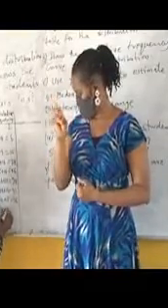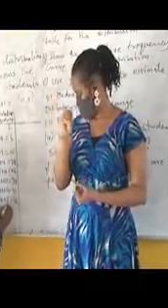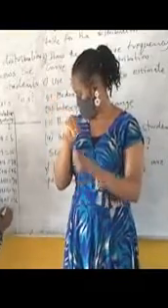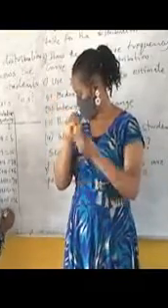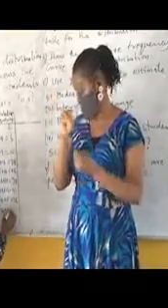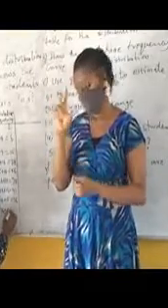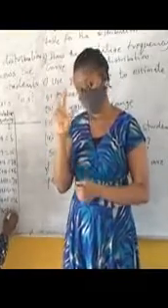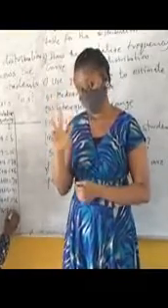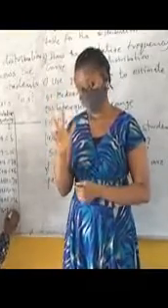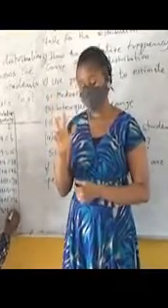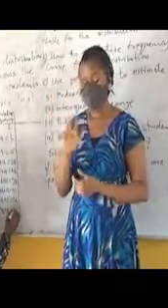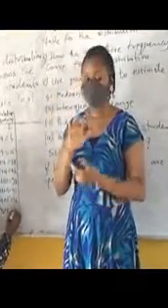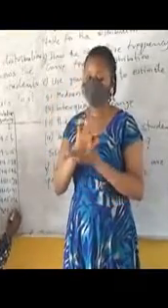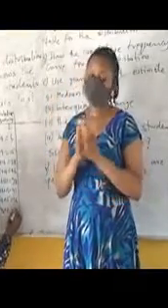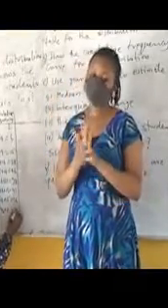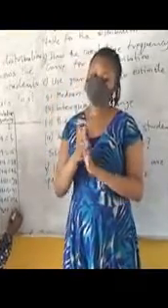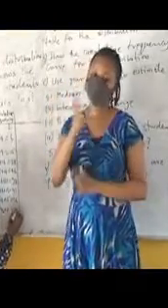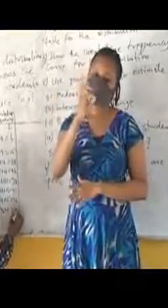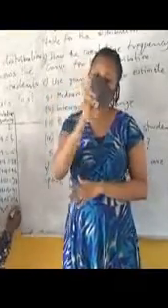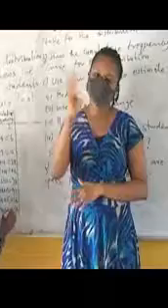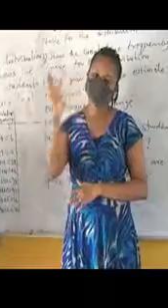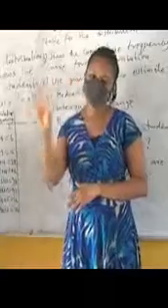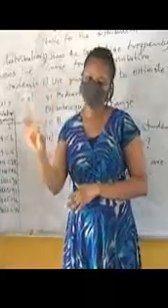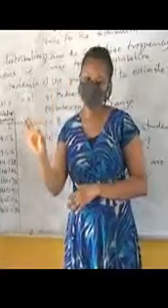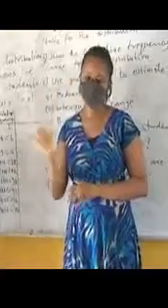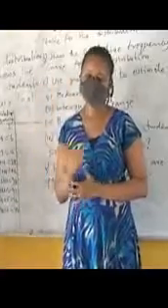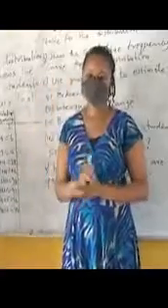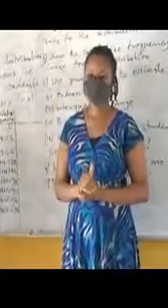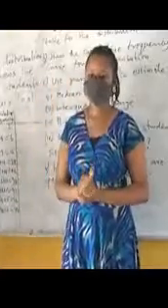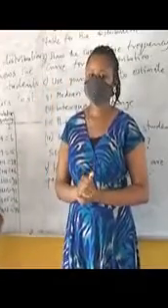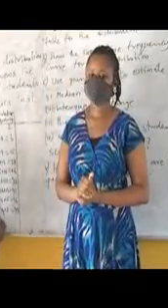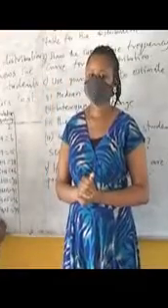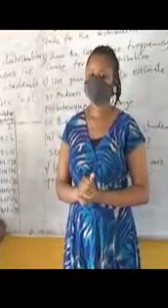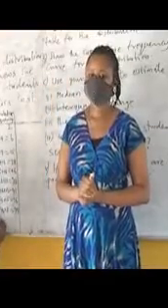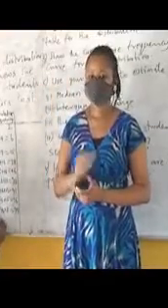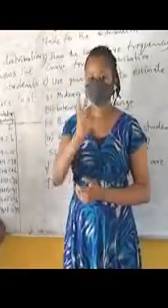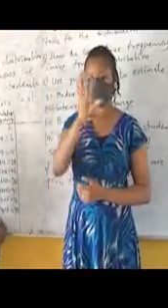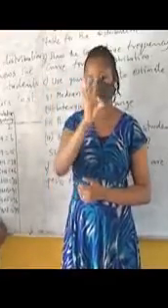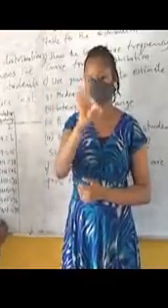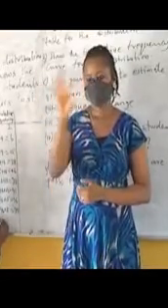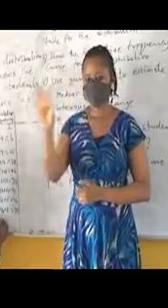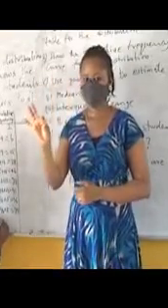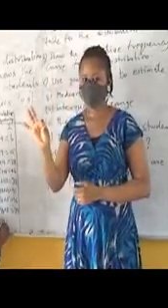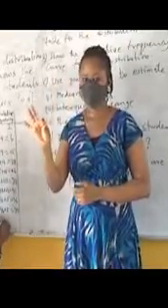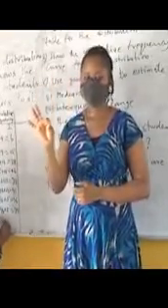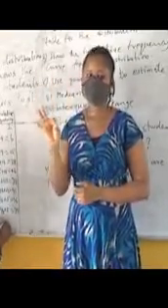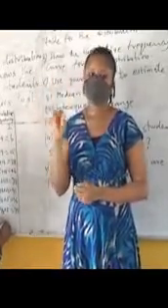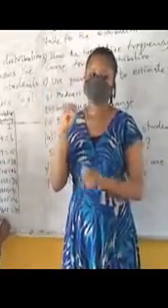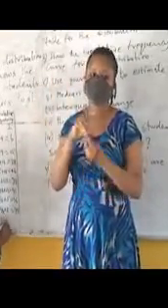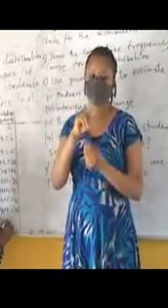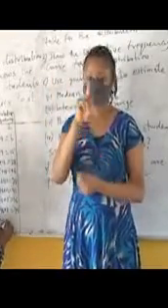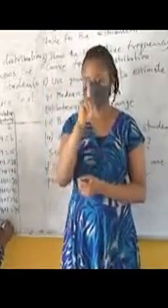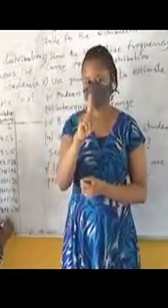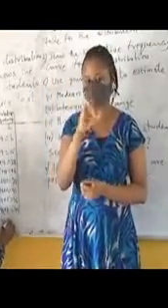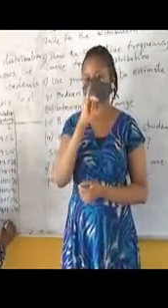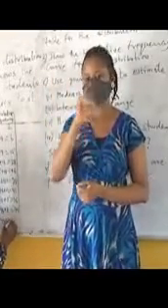plus 3 to give 99. Then 99